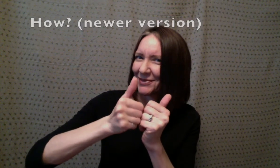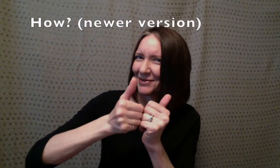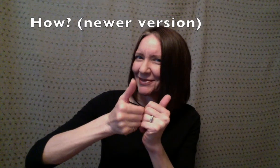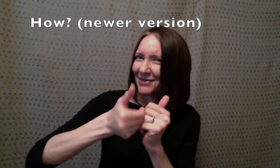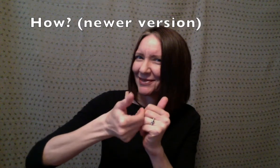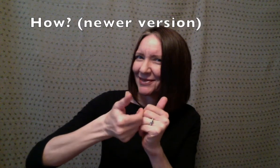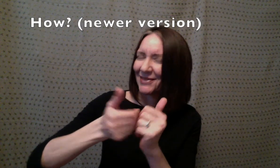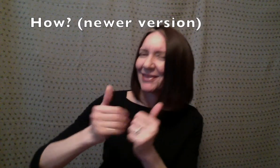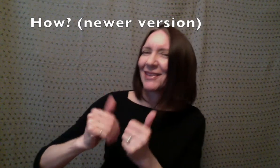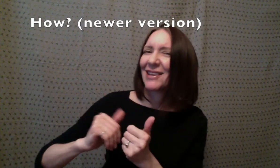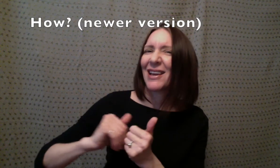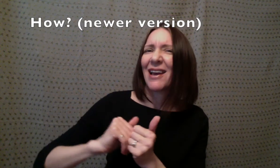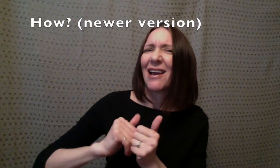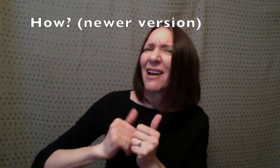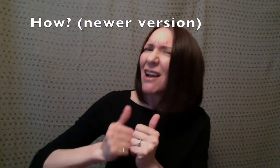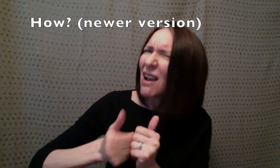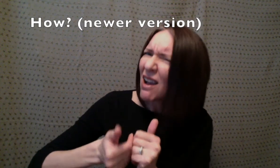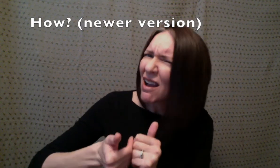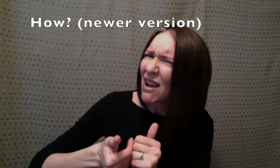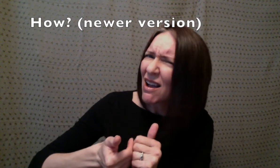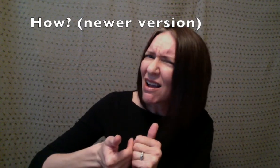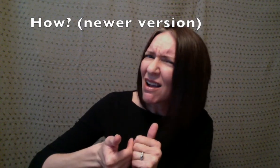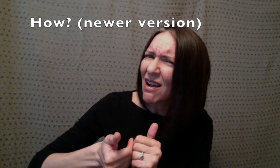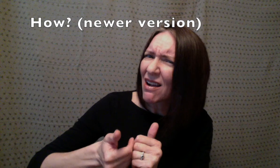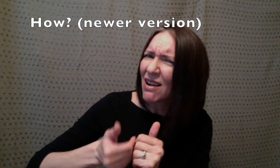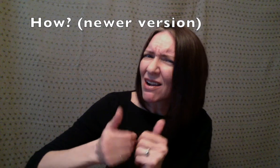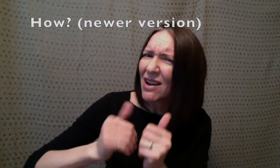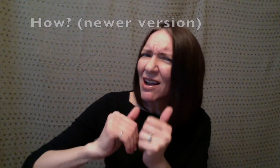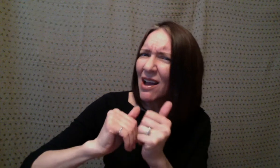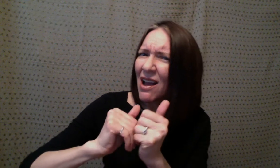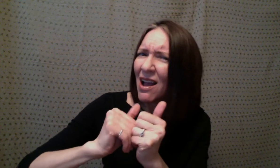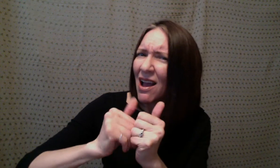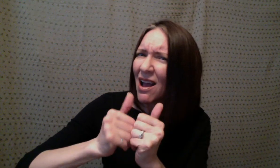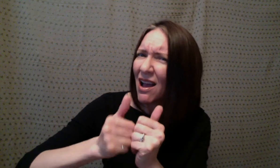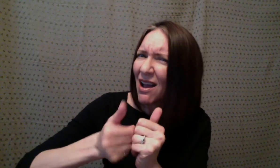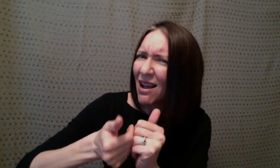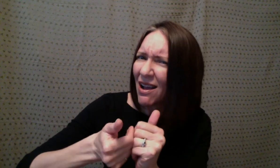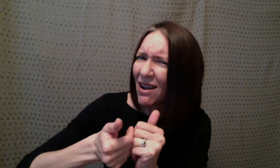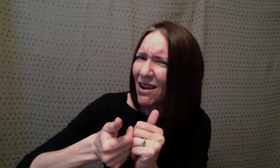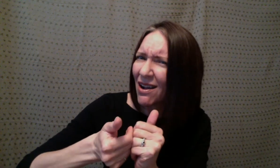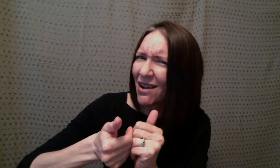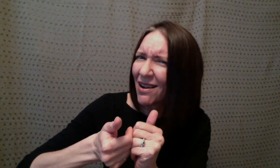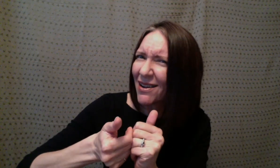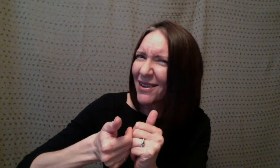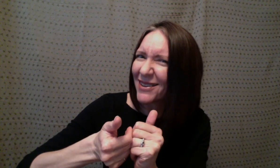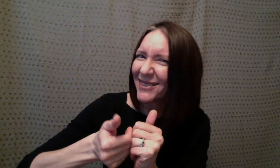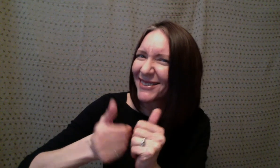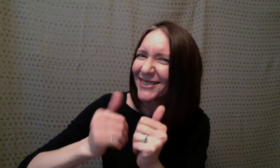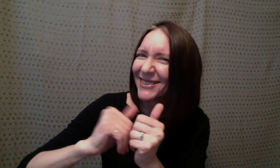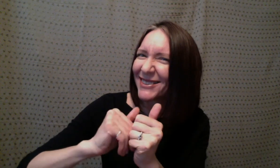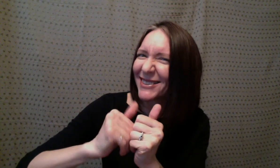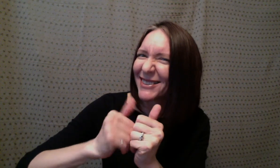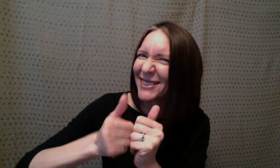sign. One hand moves. The knuckles turn against the knuckles of the other hand for